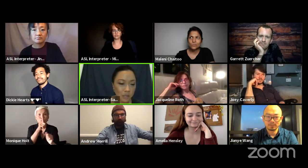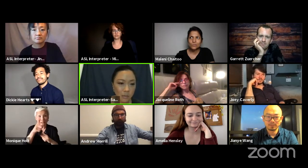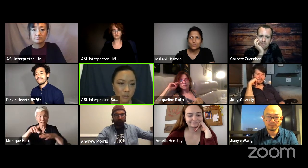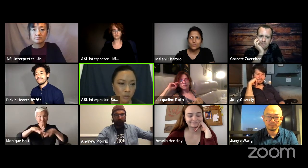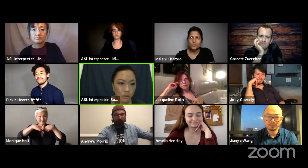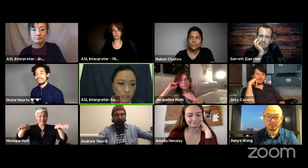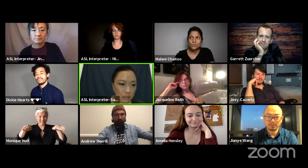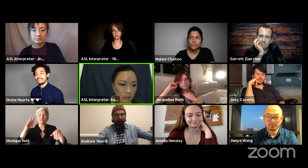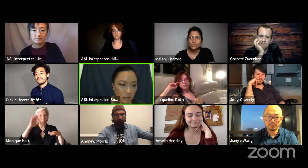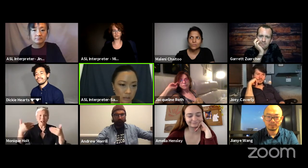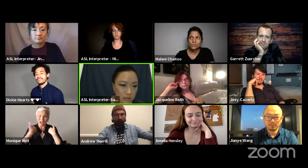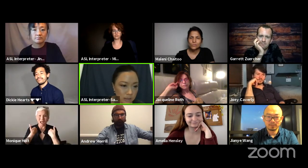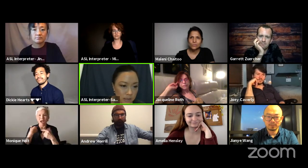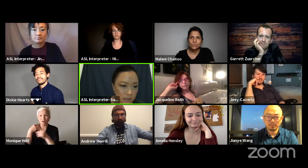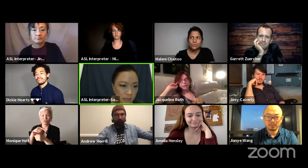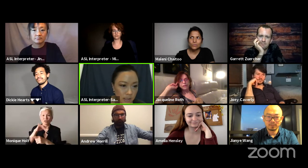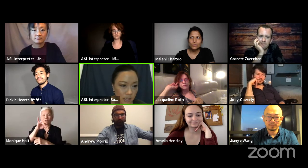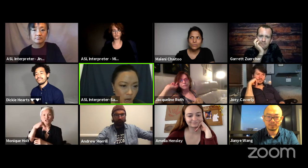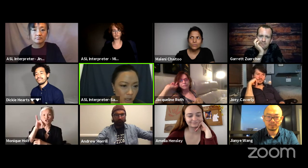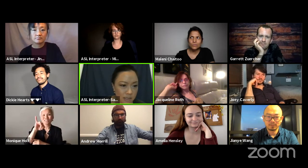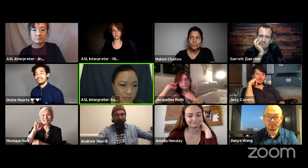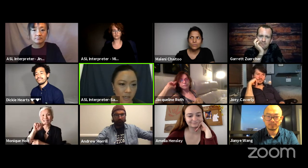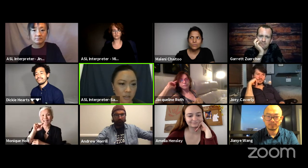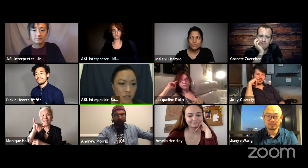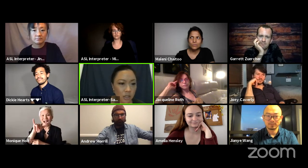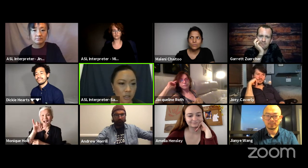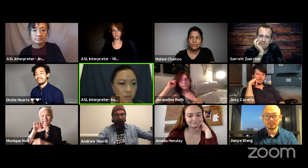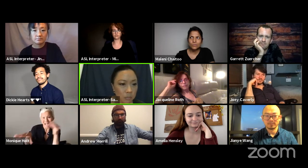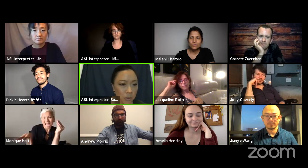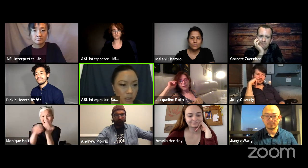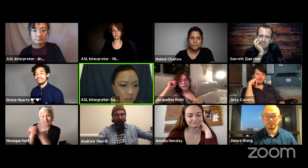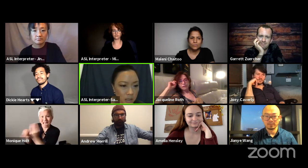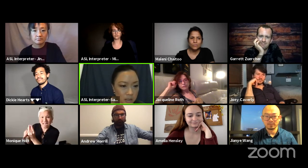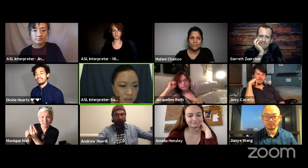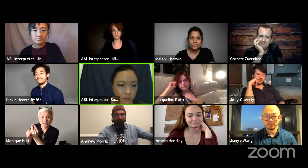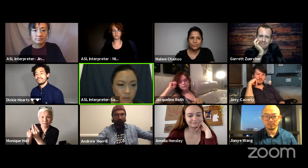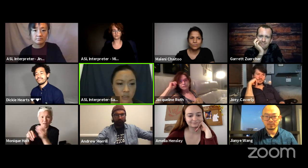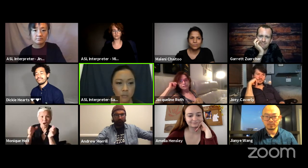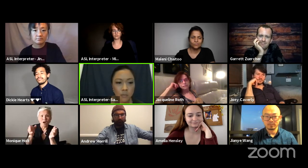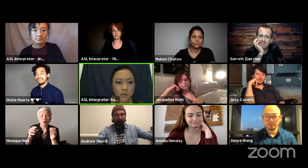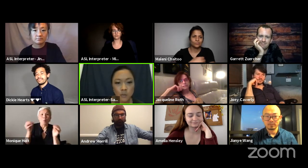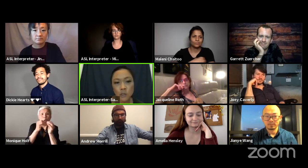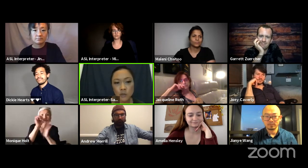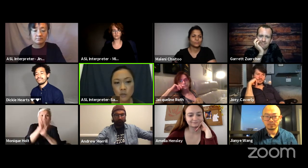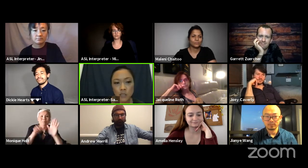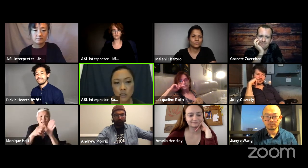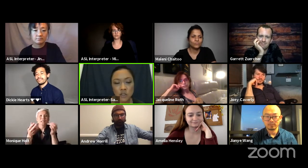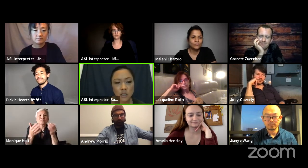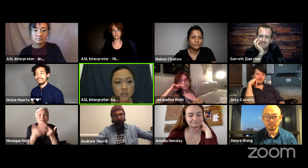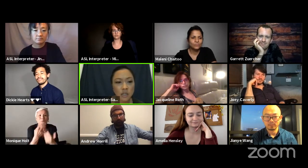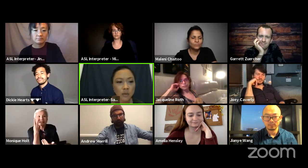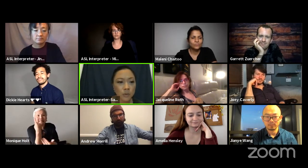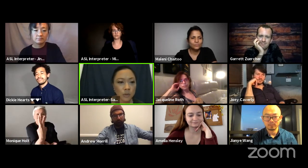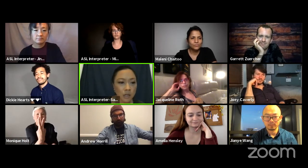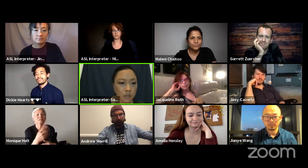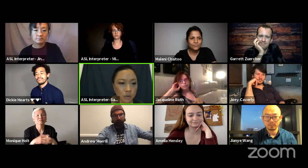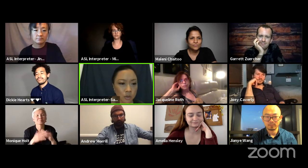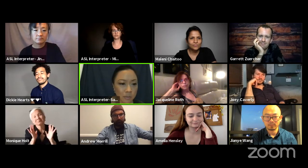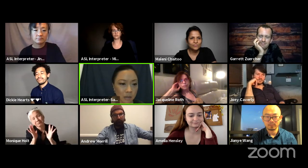came up with quickly. On stage, it would be differently. It would look different because Jean Ye would use some